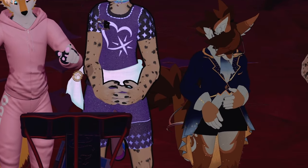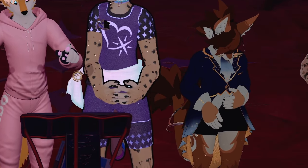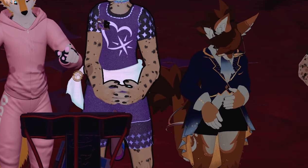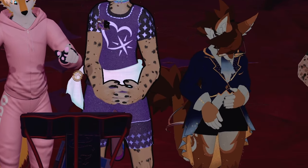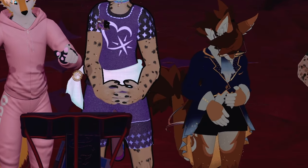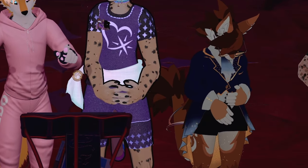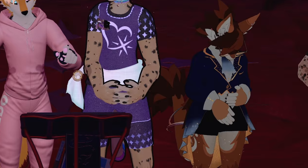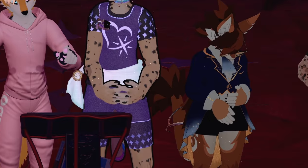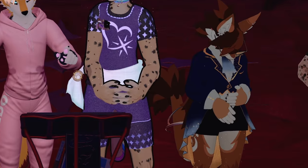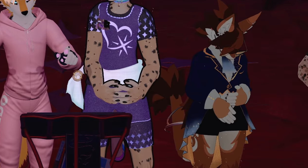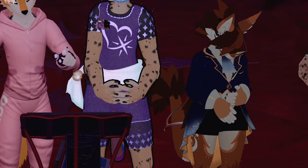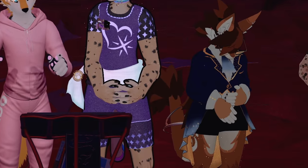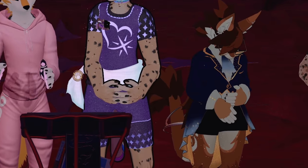language?